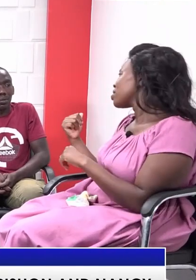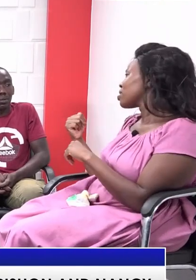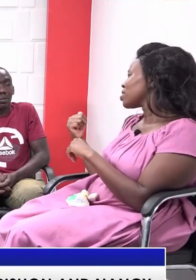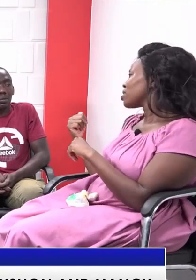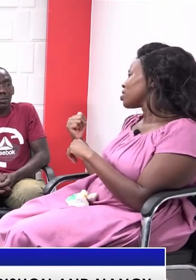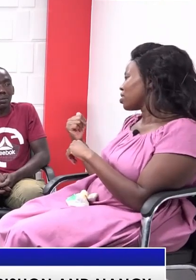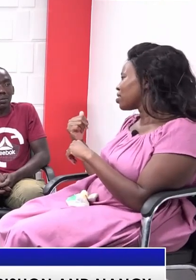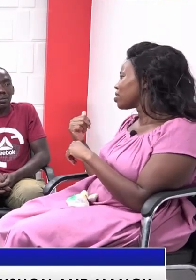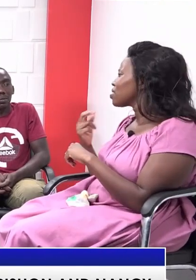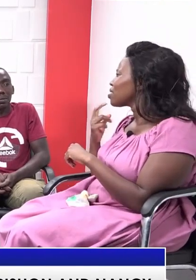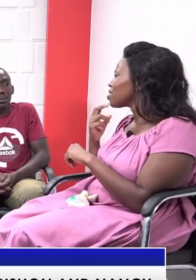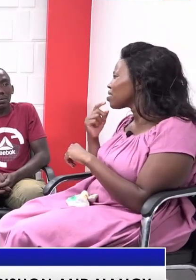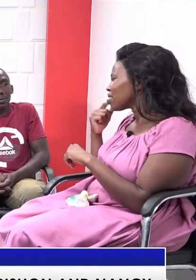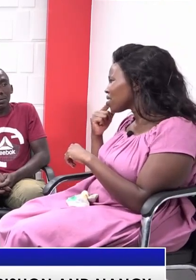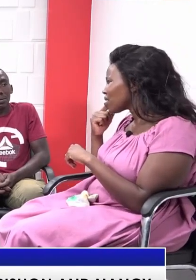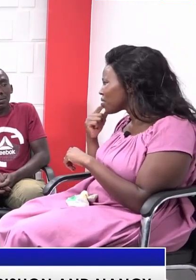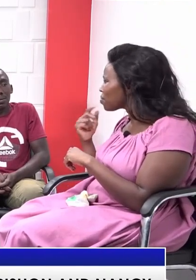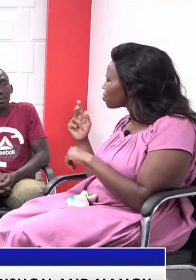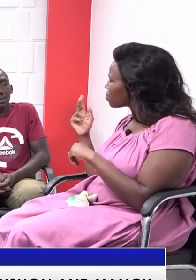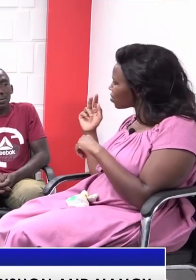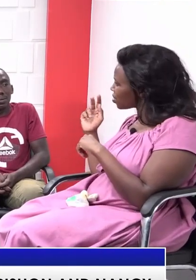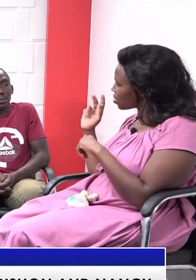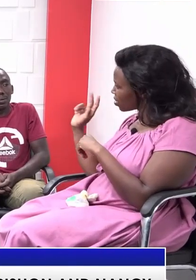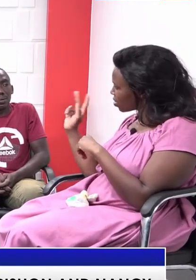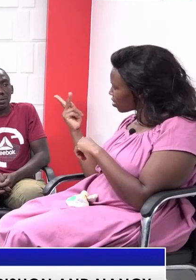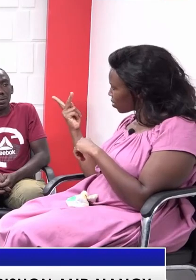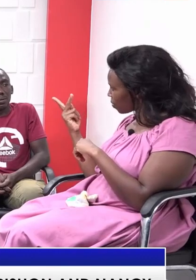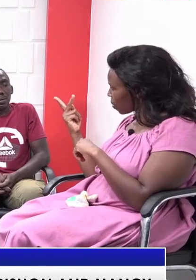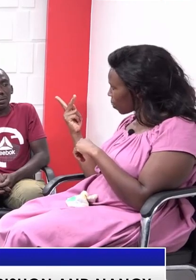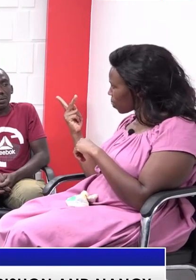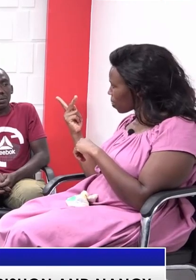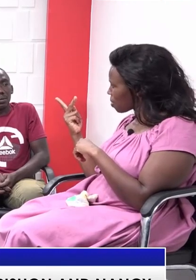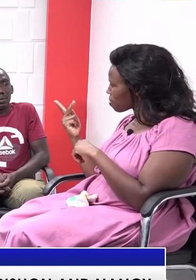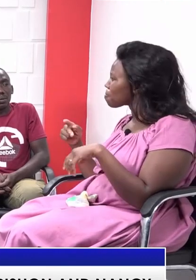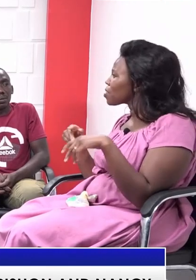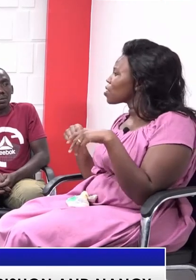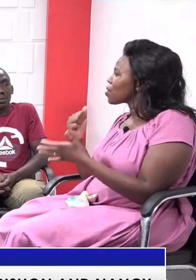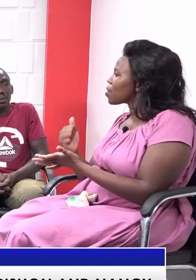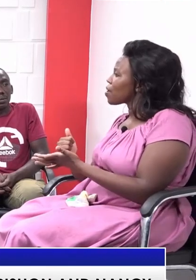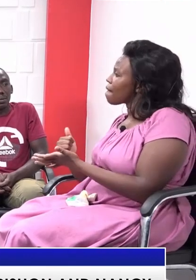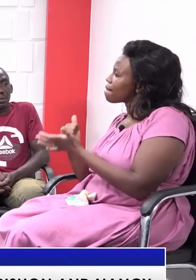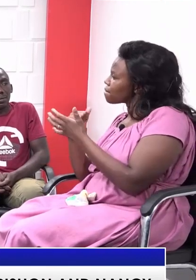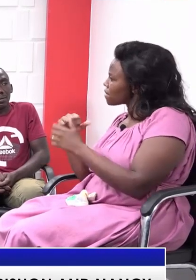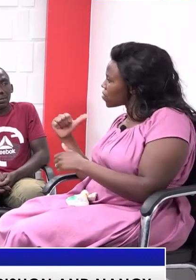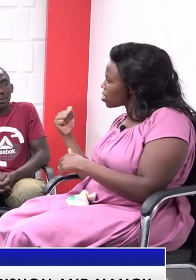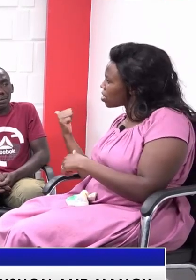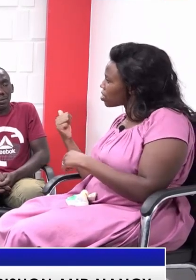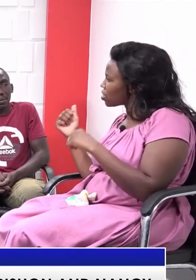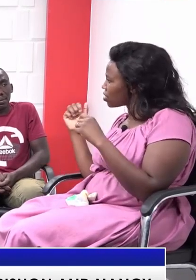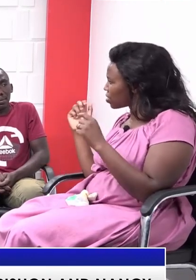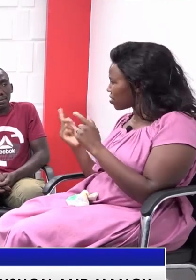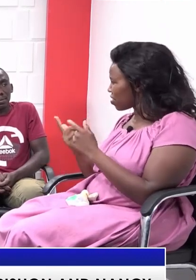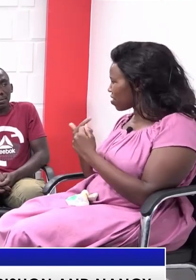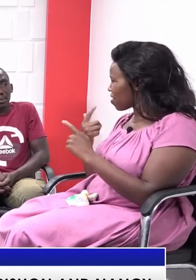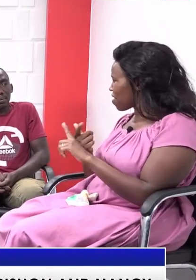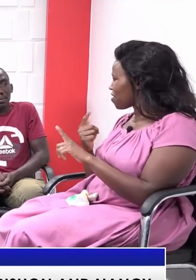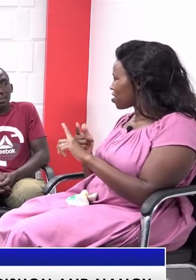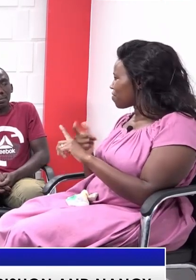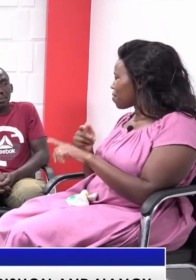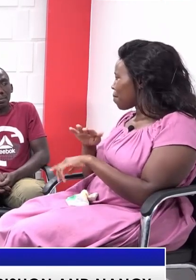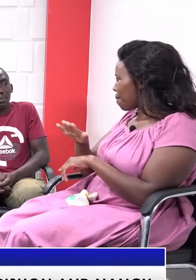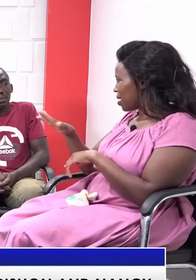mzuri, but bless other people so that even you get blessed. And that's how we did. Me and Sarah tunasemanga, why not? And